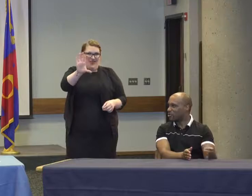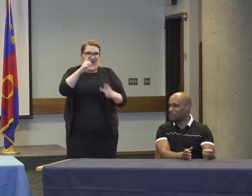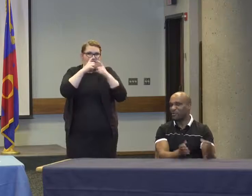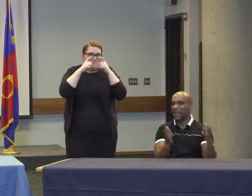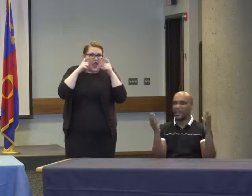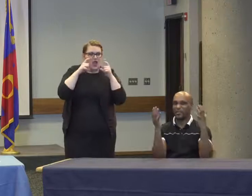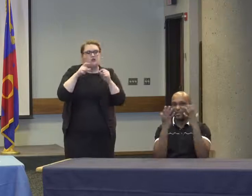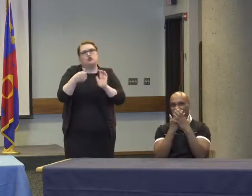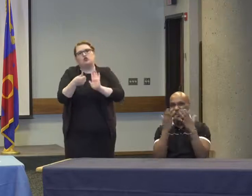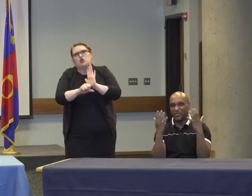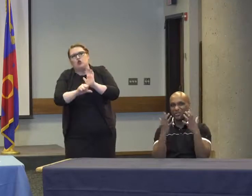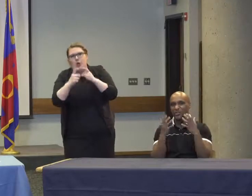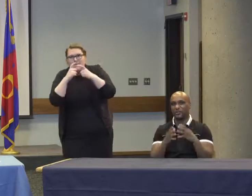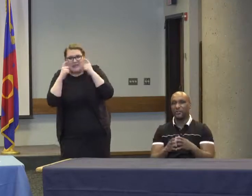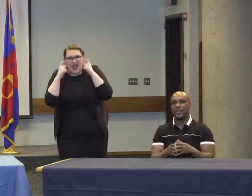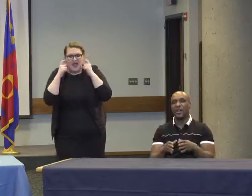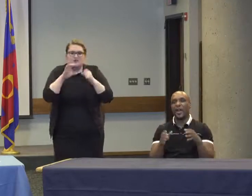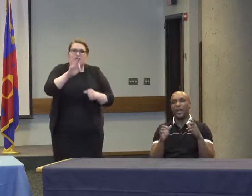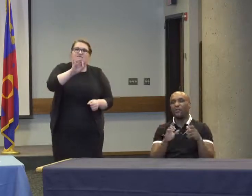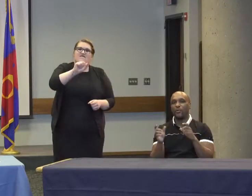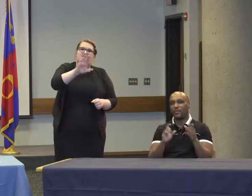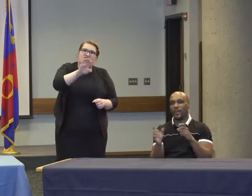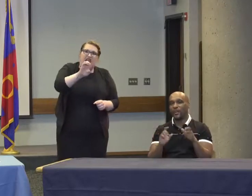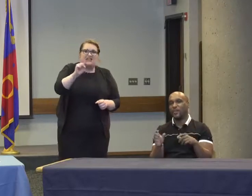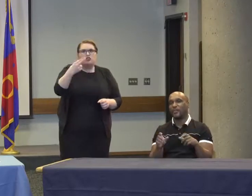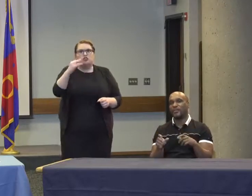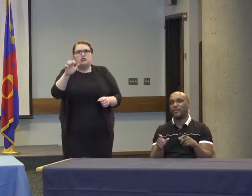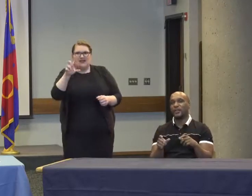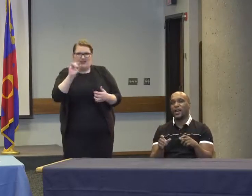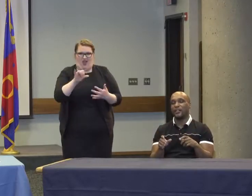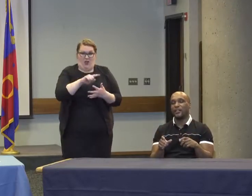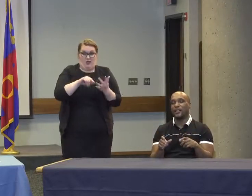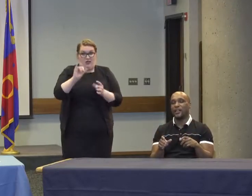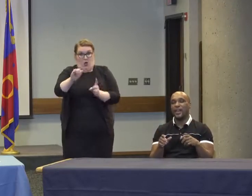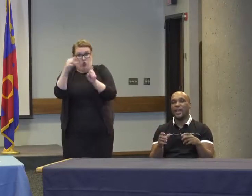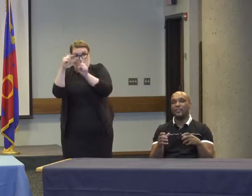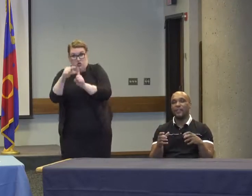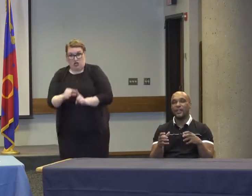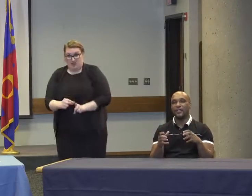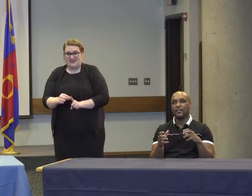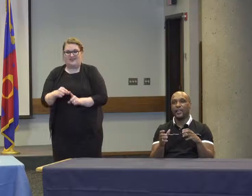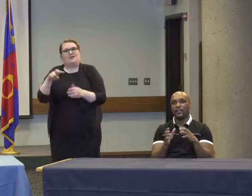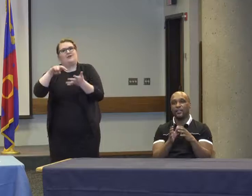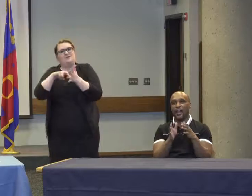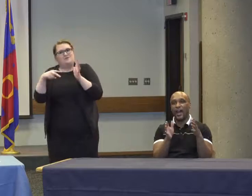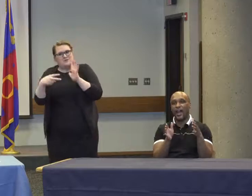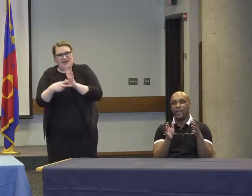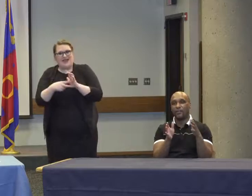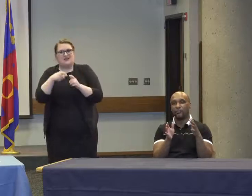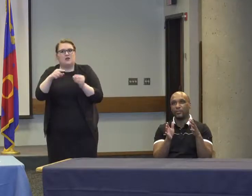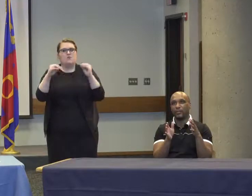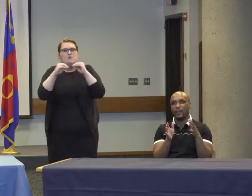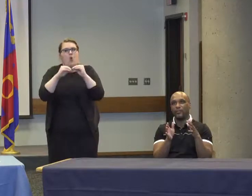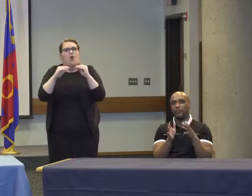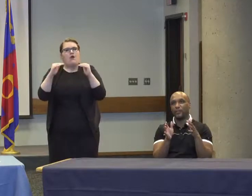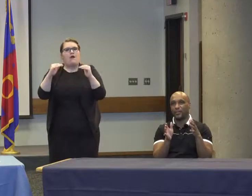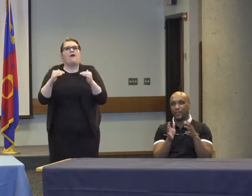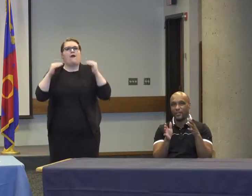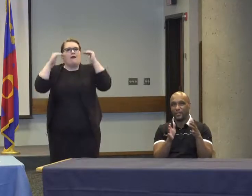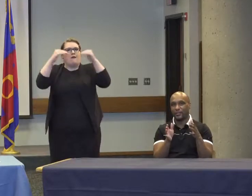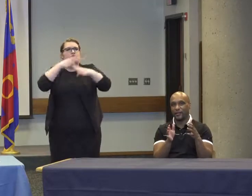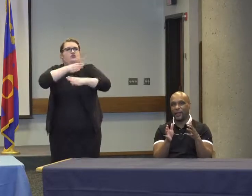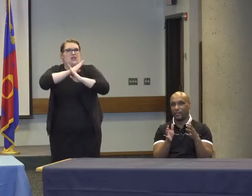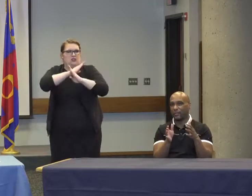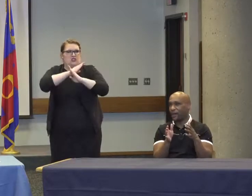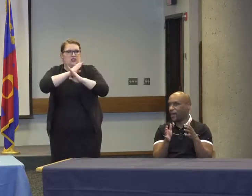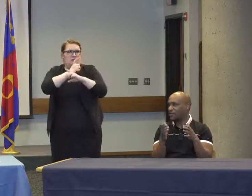or surgical masks with face shields. And when we're talking about that terminology, it means it's a higher level of